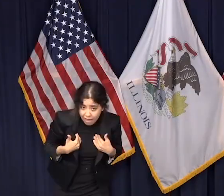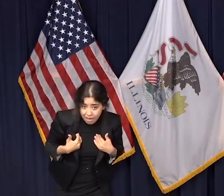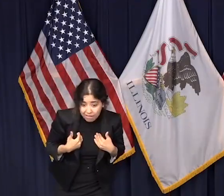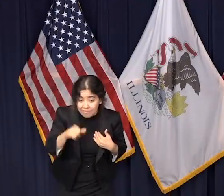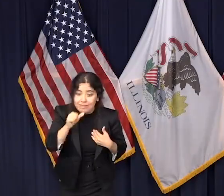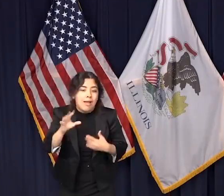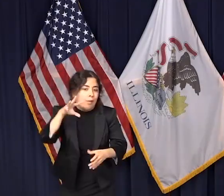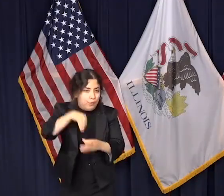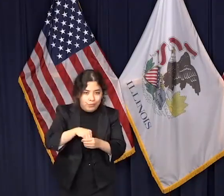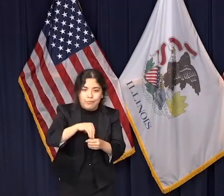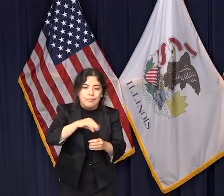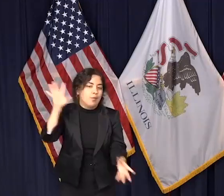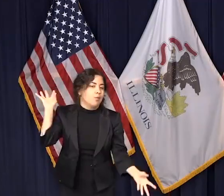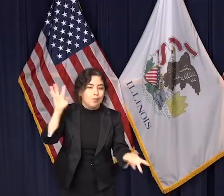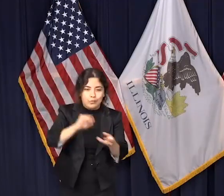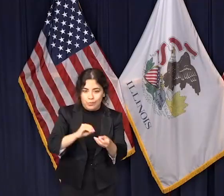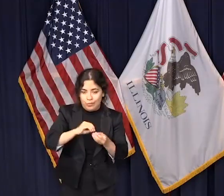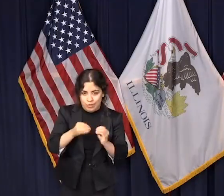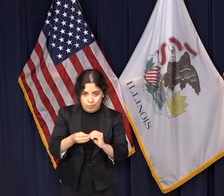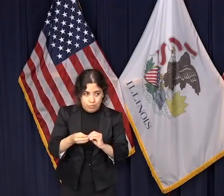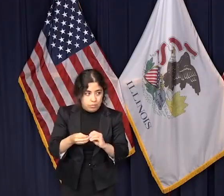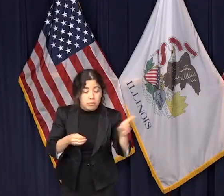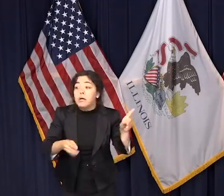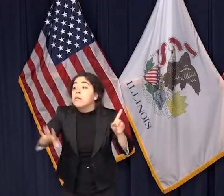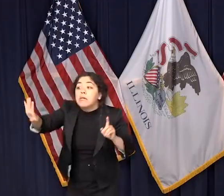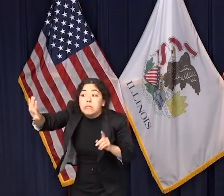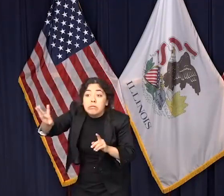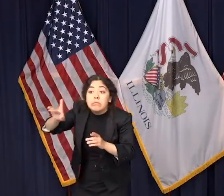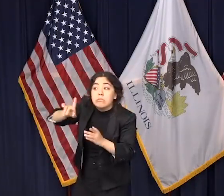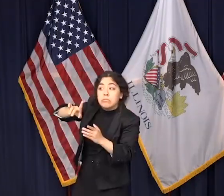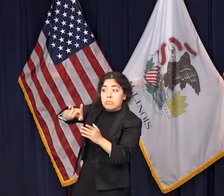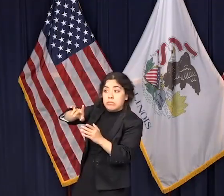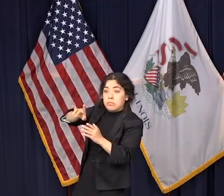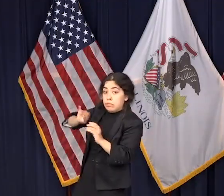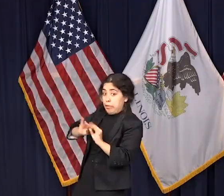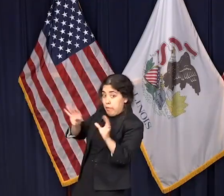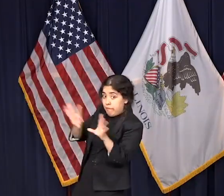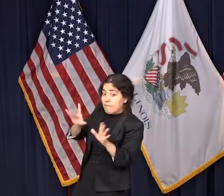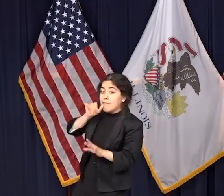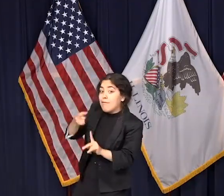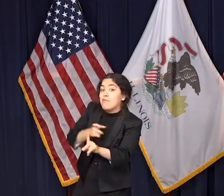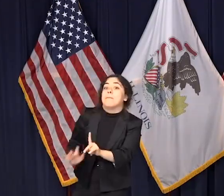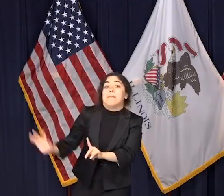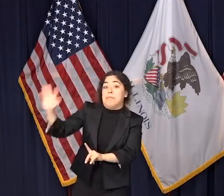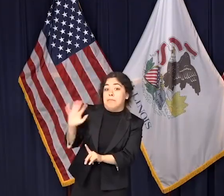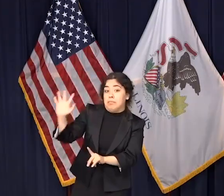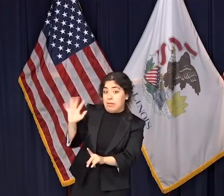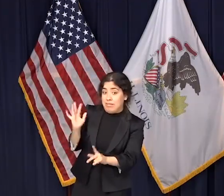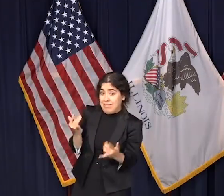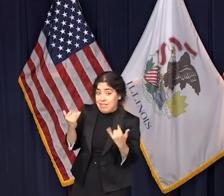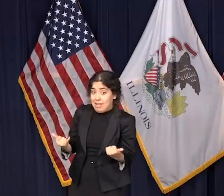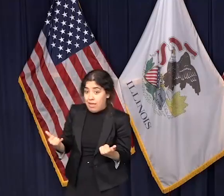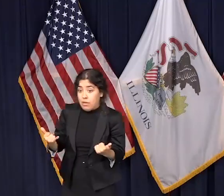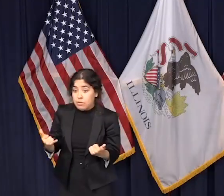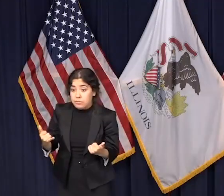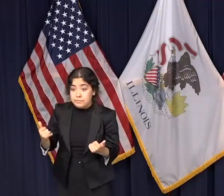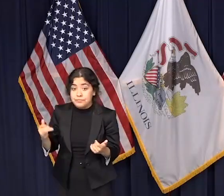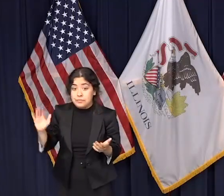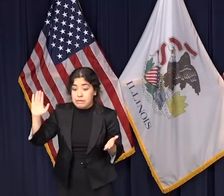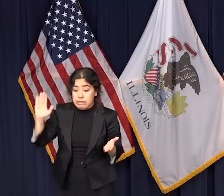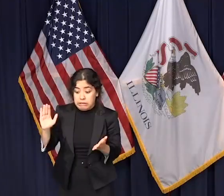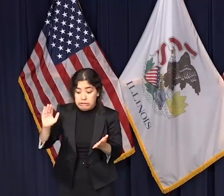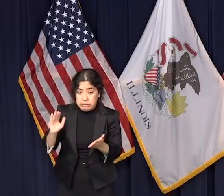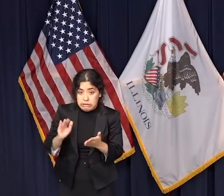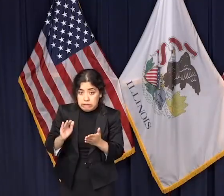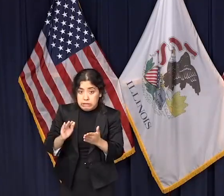I'm sorry, but not in the totals from the past, right? And what's happening now is there are fewer and fewer people who just, sorry. Go ahead. There are fewer and